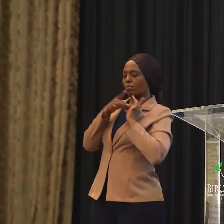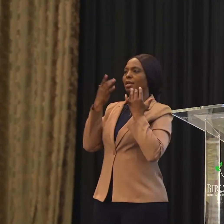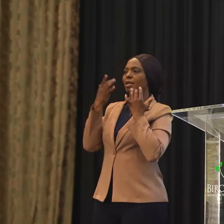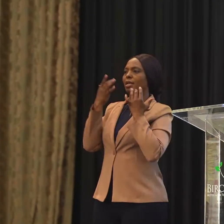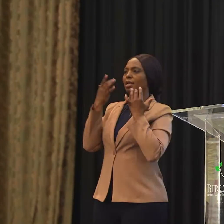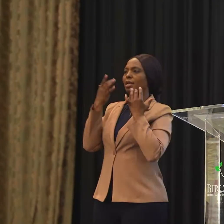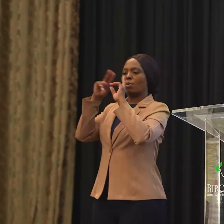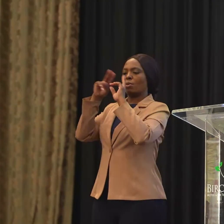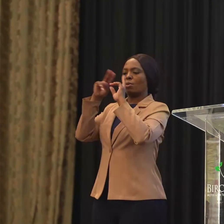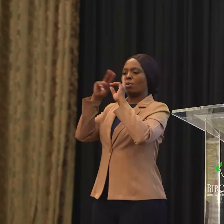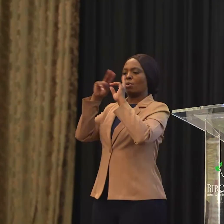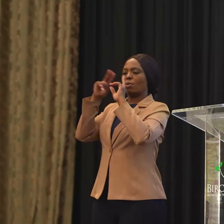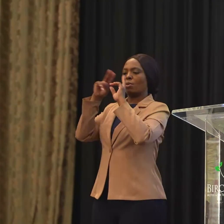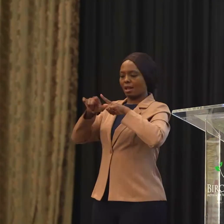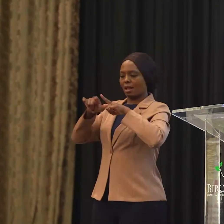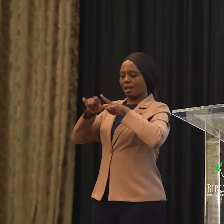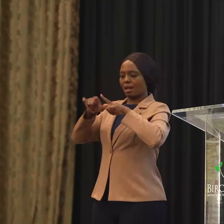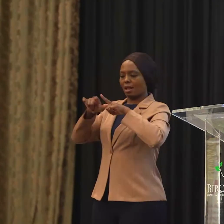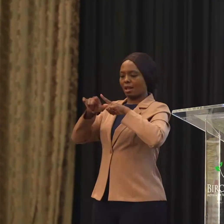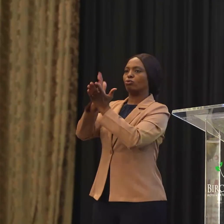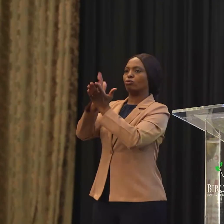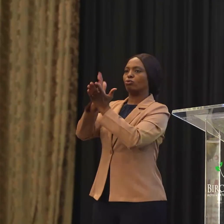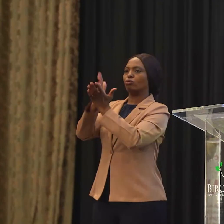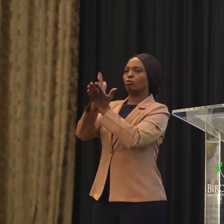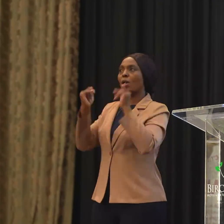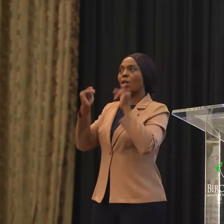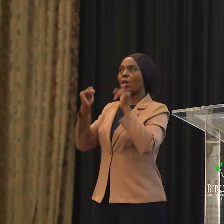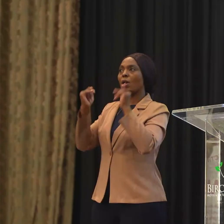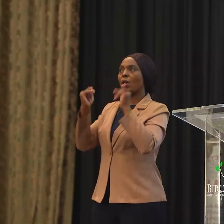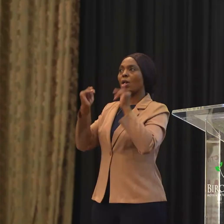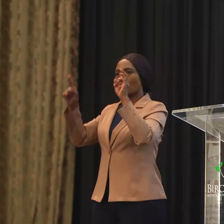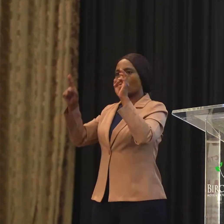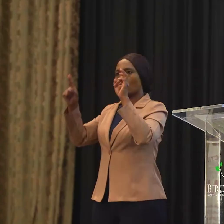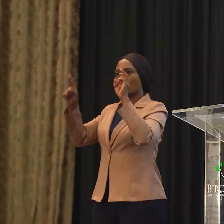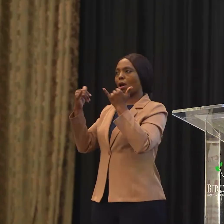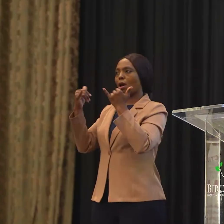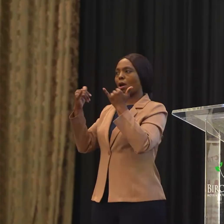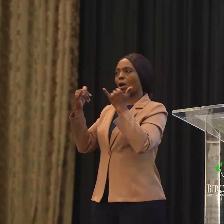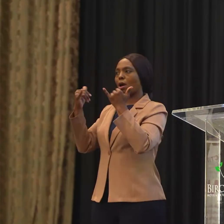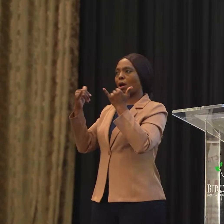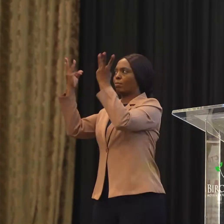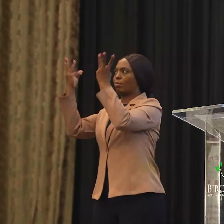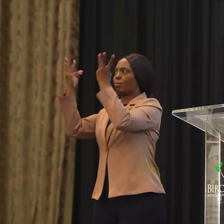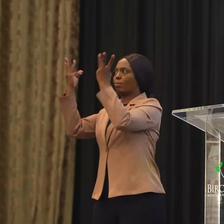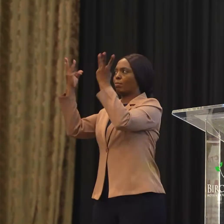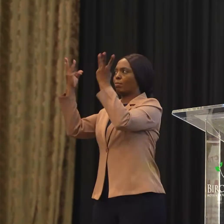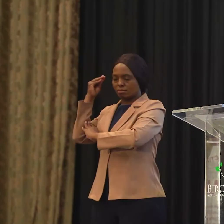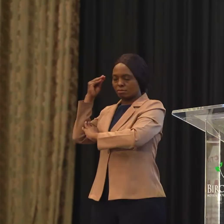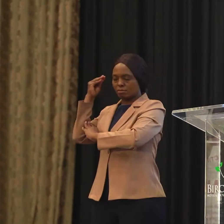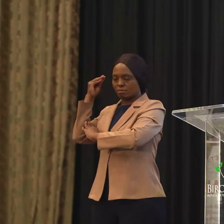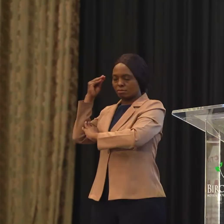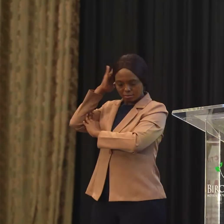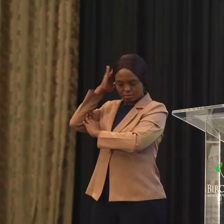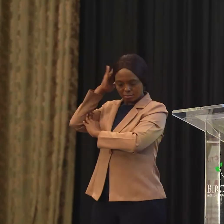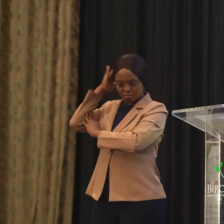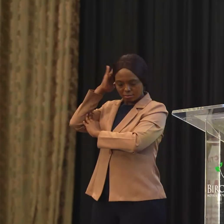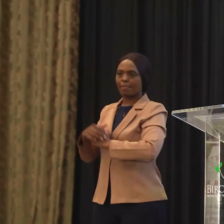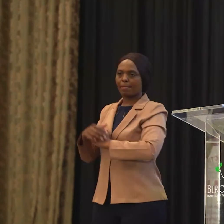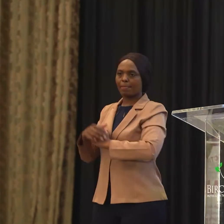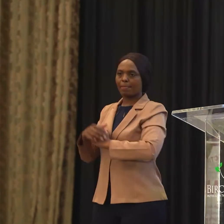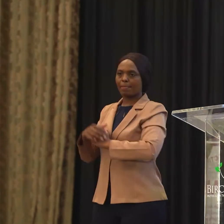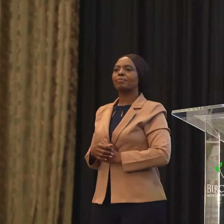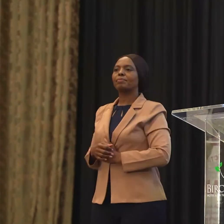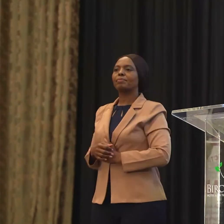level in order to ensure that the issues around of key populations, they are taking up further. Then there